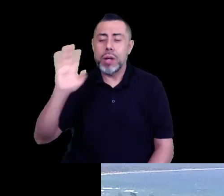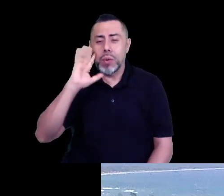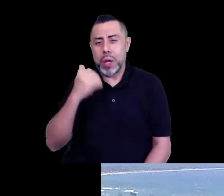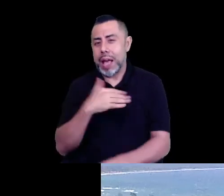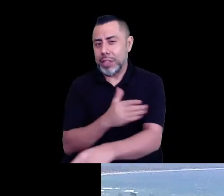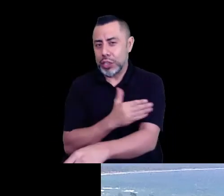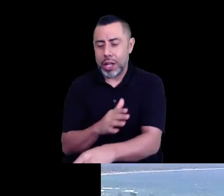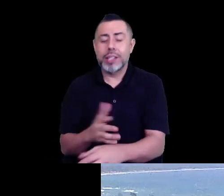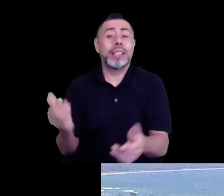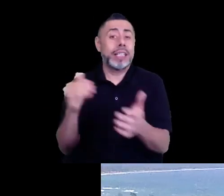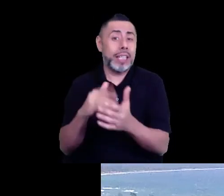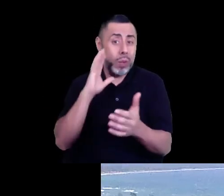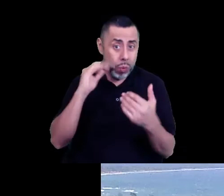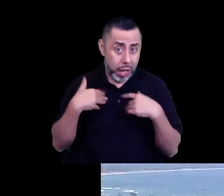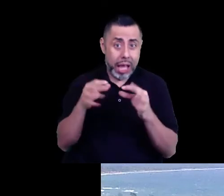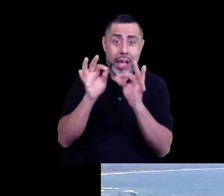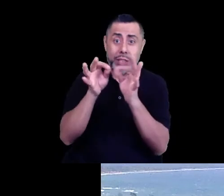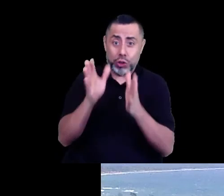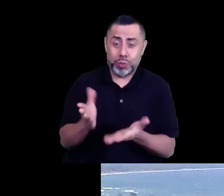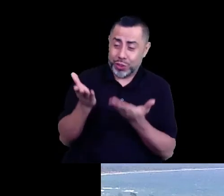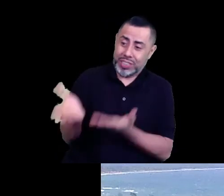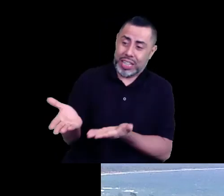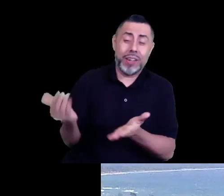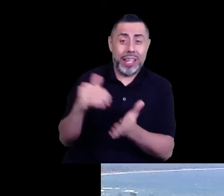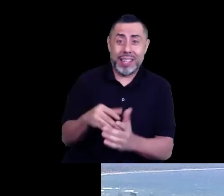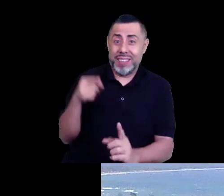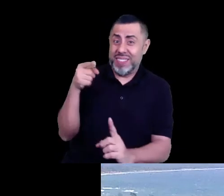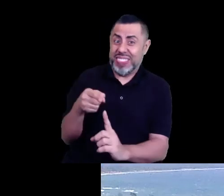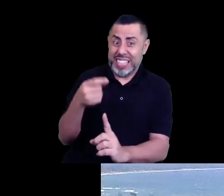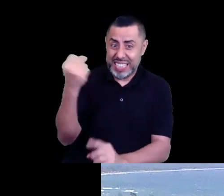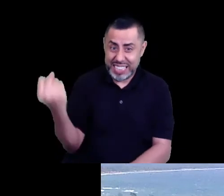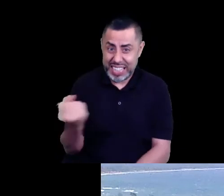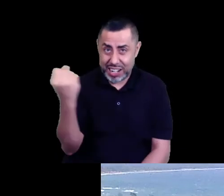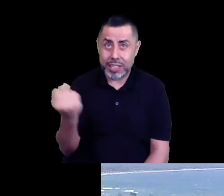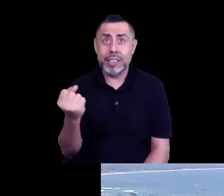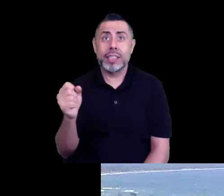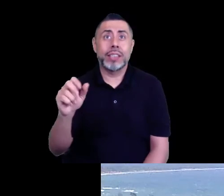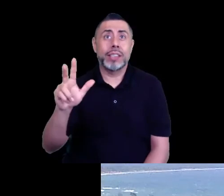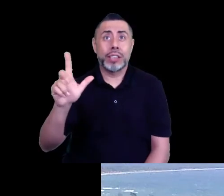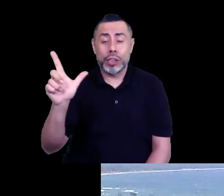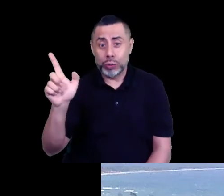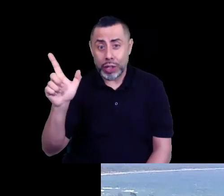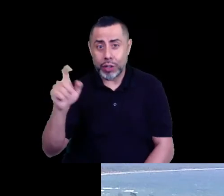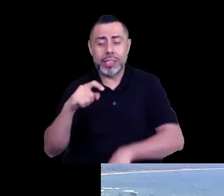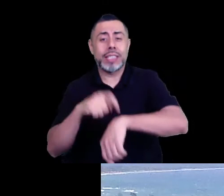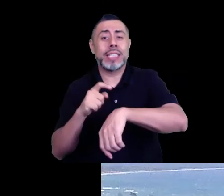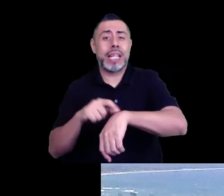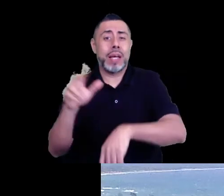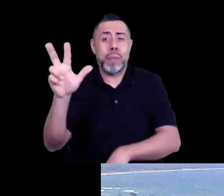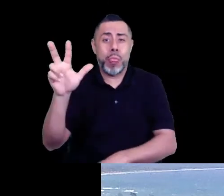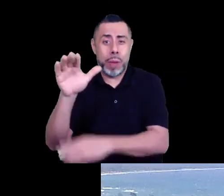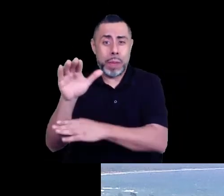is Saturday, November 21st at 3 p.m. Mountain Standard Time. And to go on to the